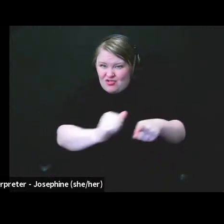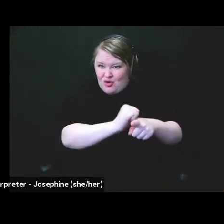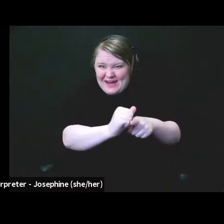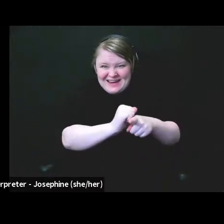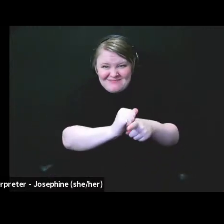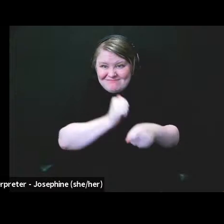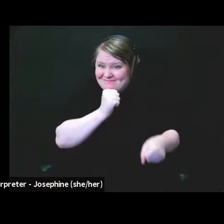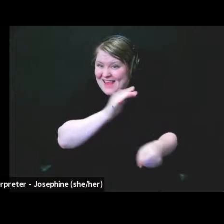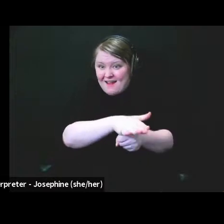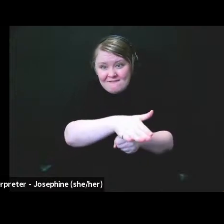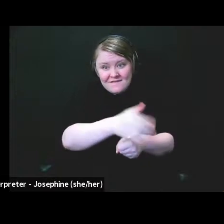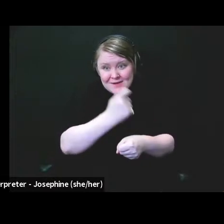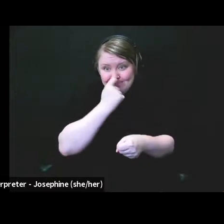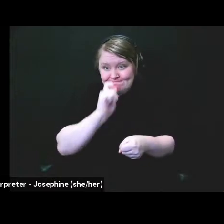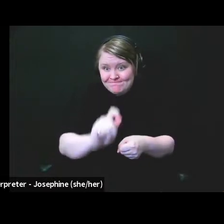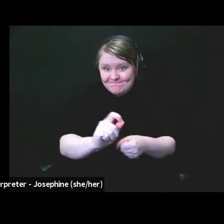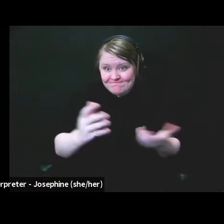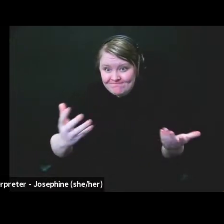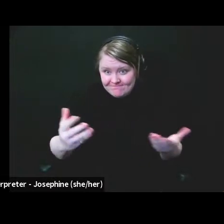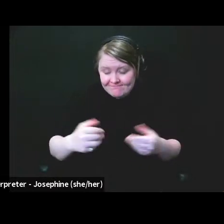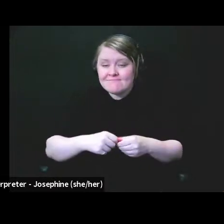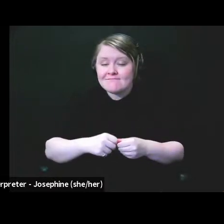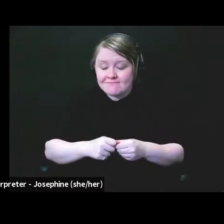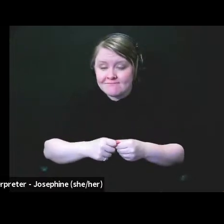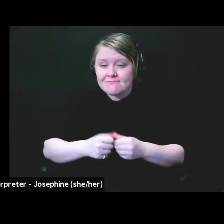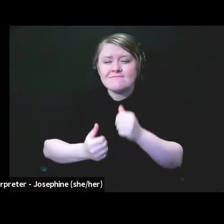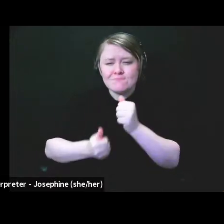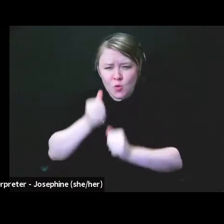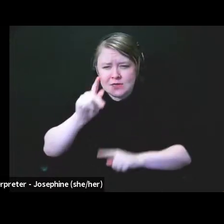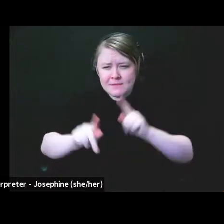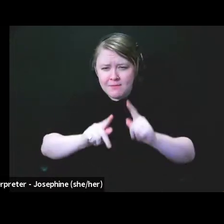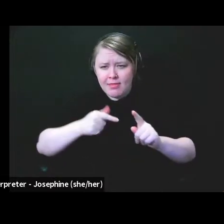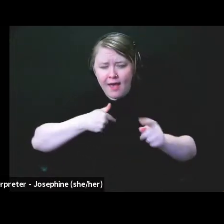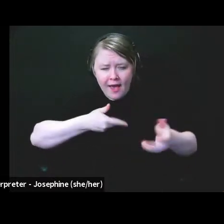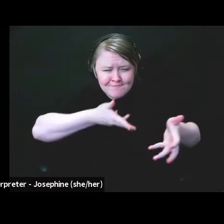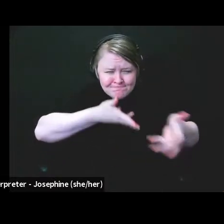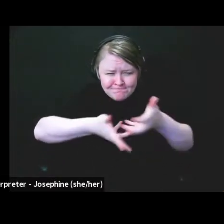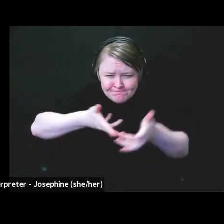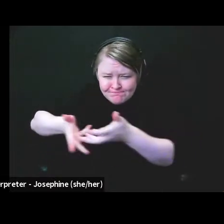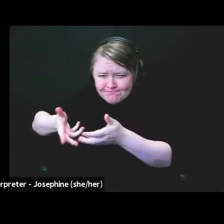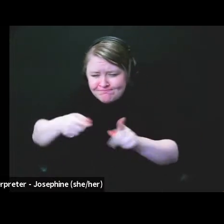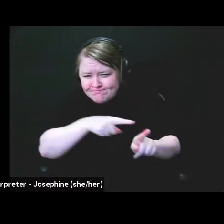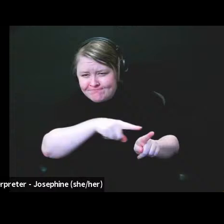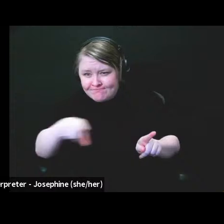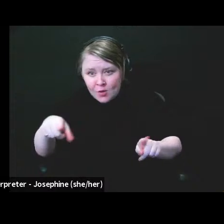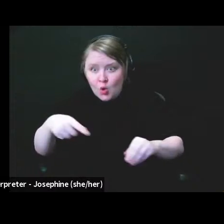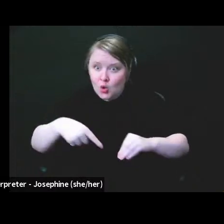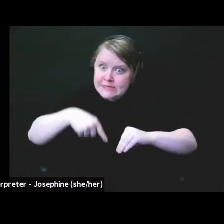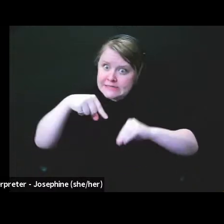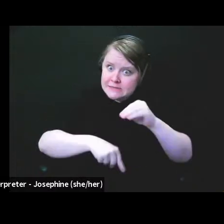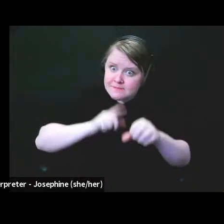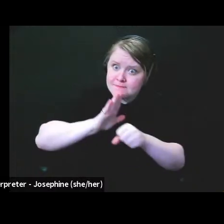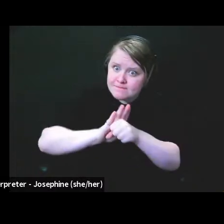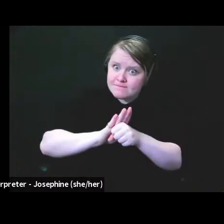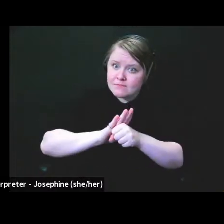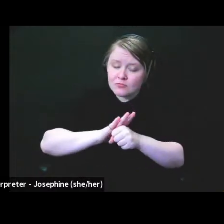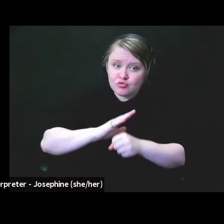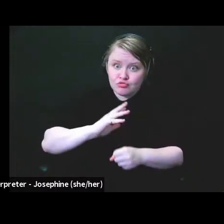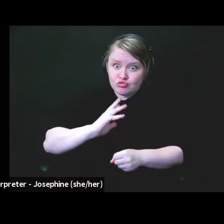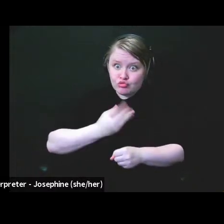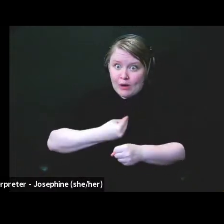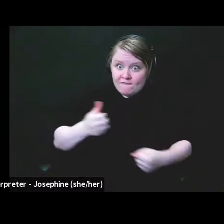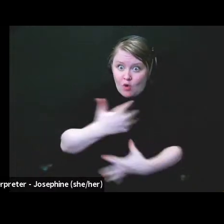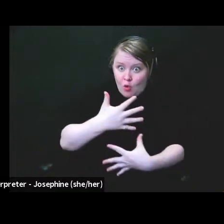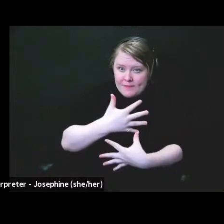is not enough. Most of the people that I encounter who are deeply committed to transphobia,